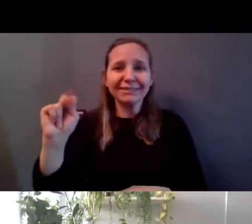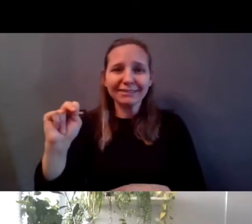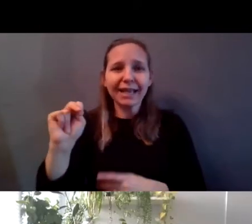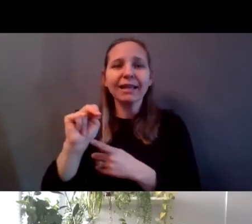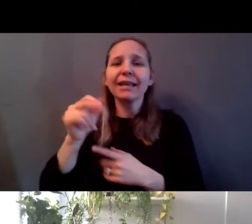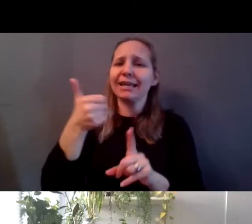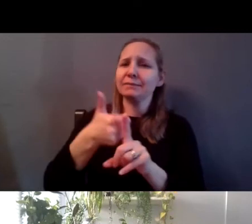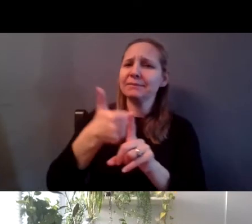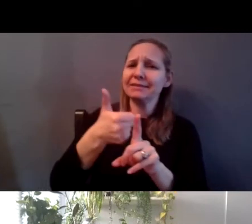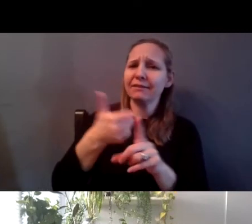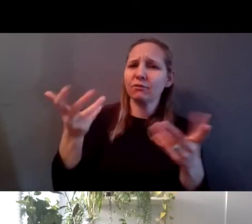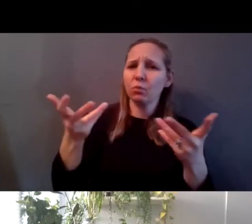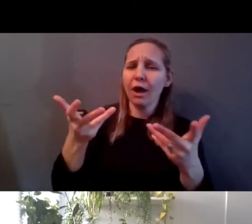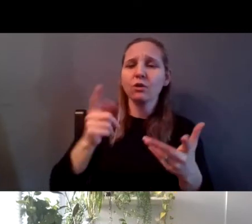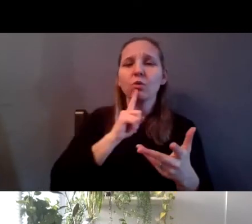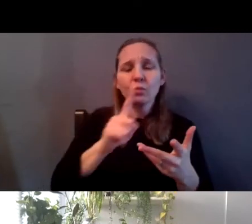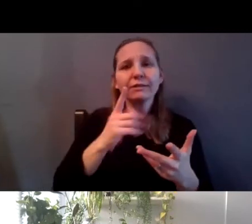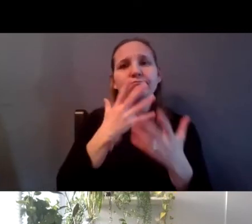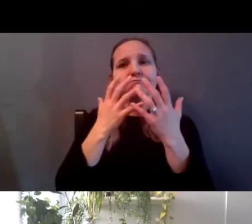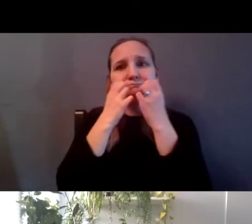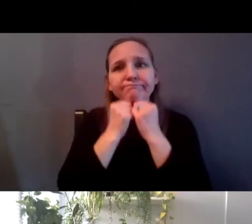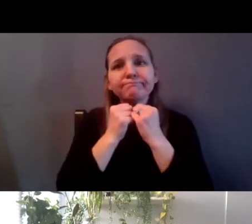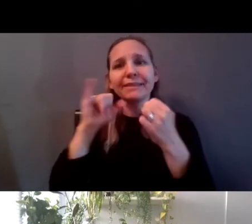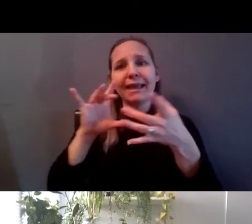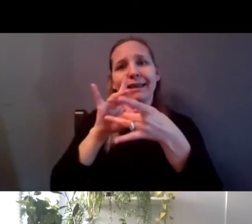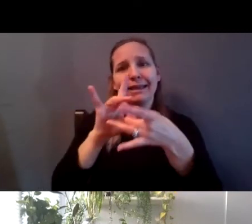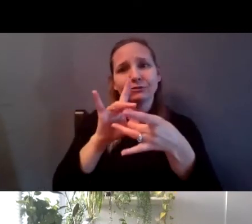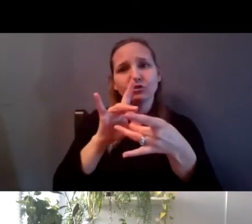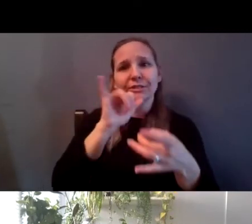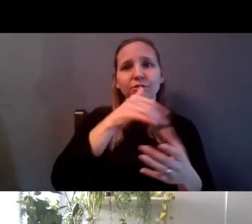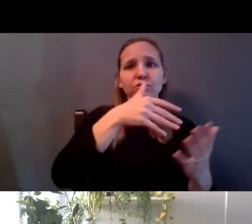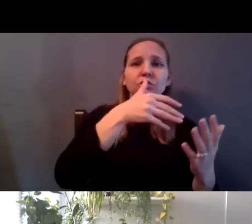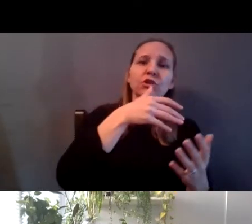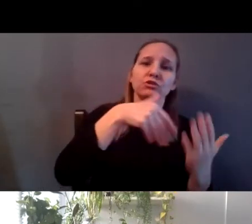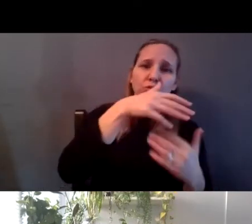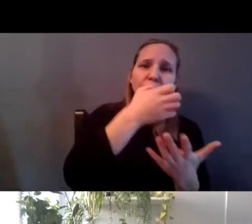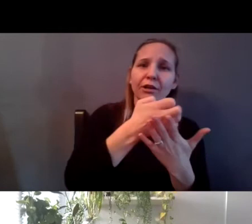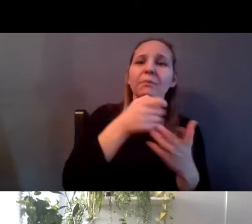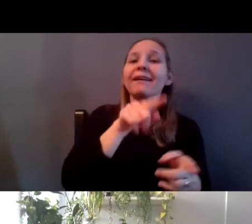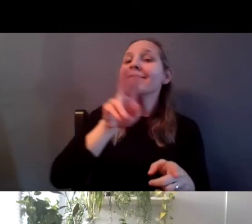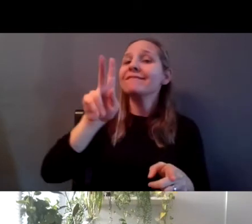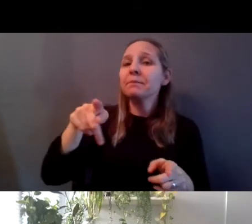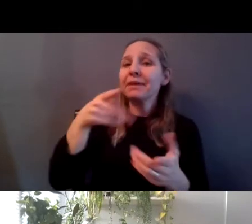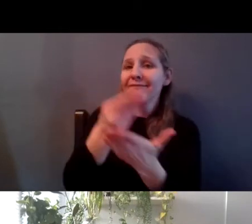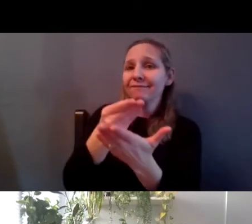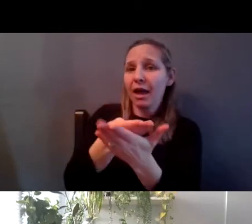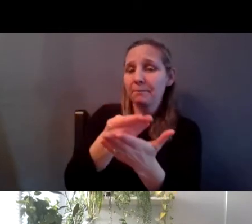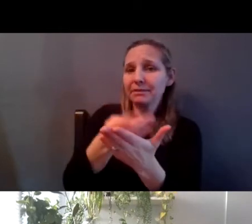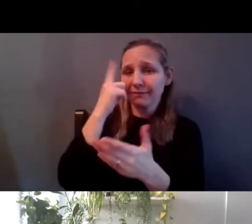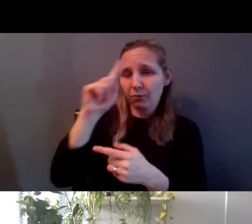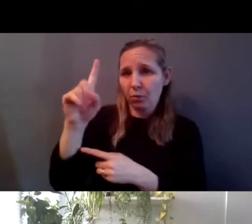that connection of the social and the economic. He's the VP of Finance for Damon Motors, a